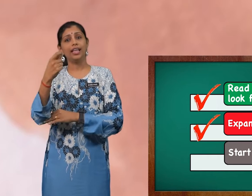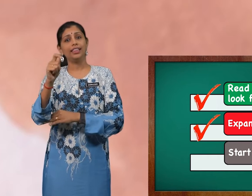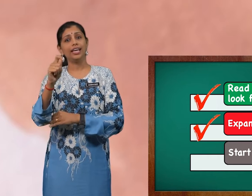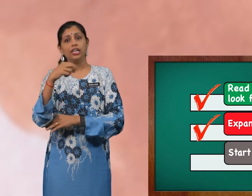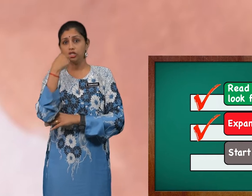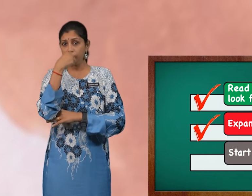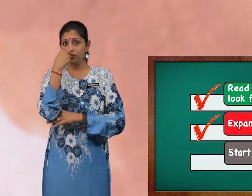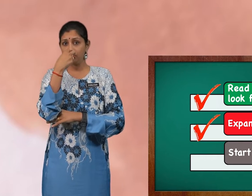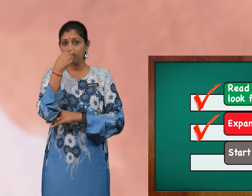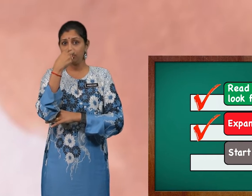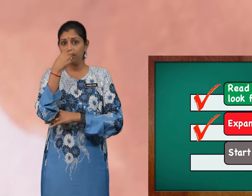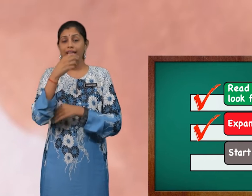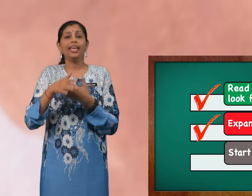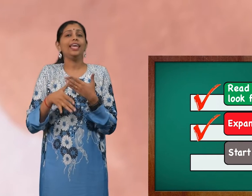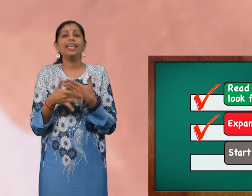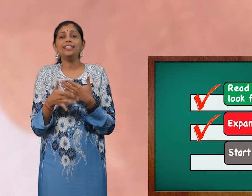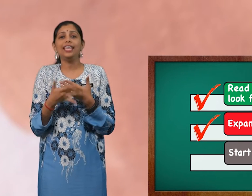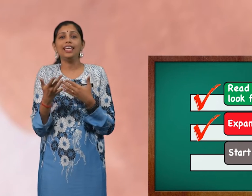the speech. Easy!